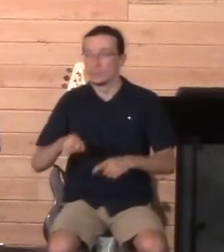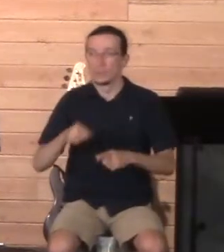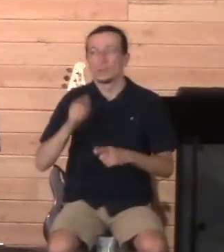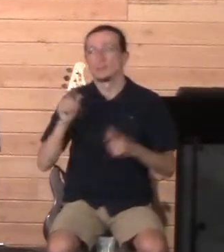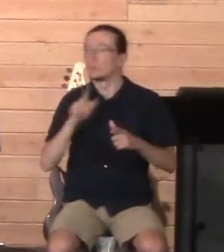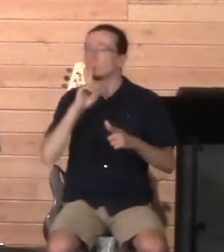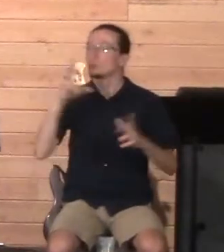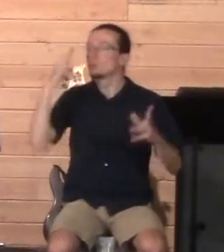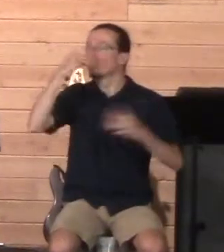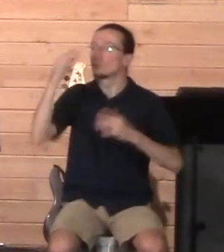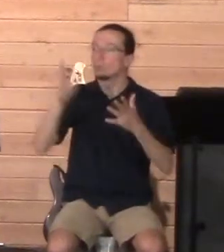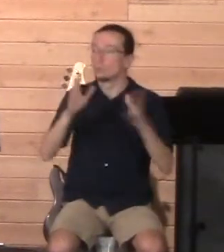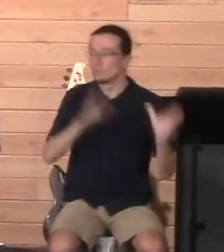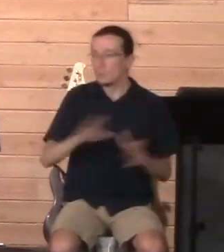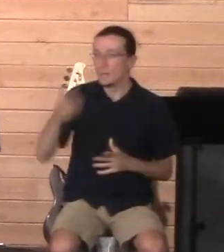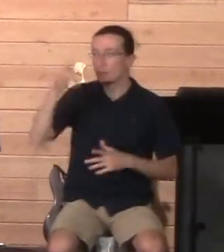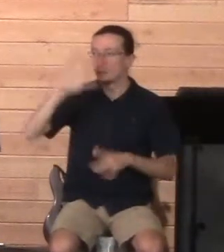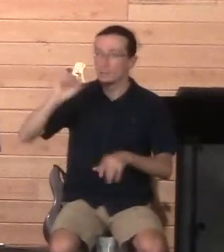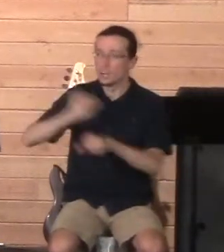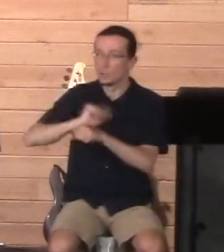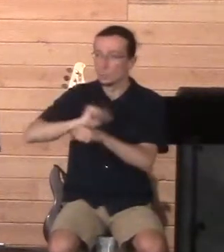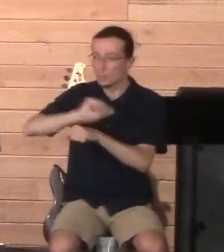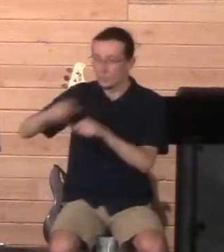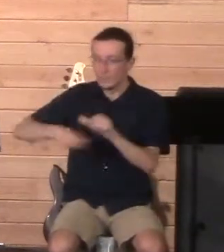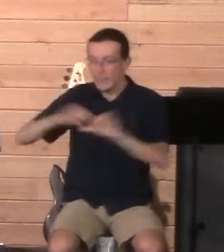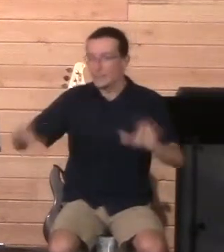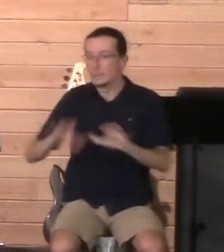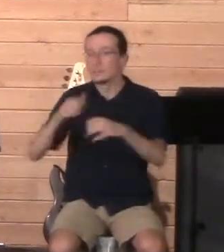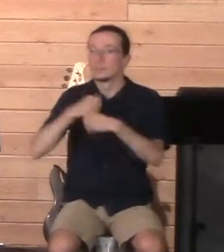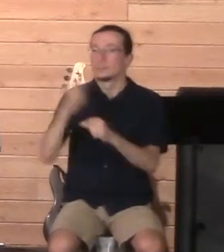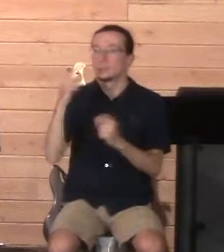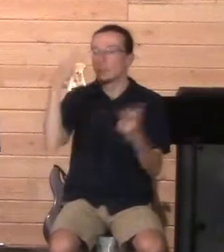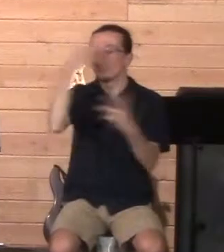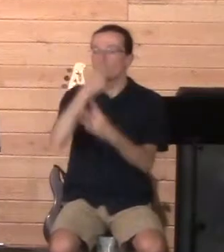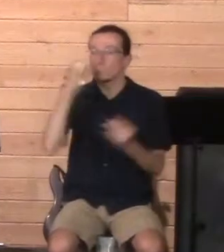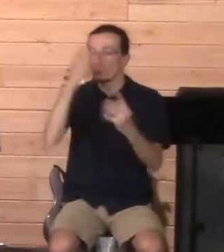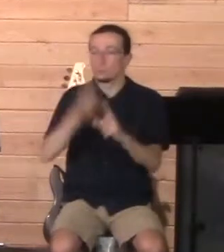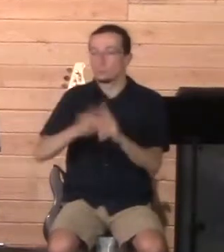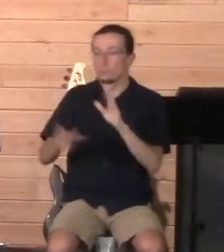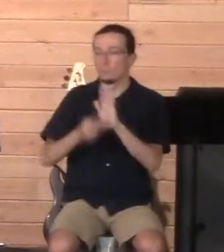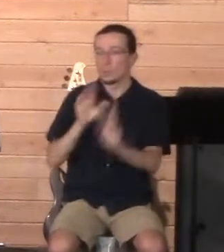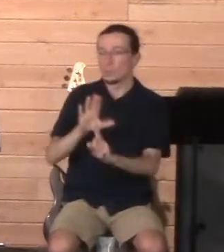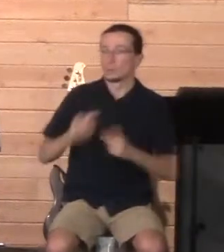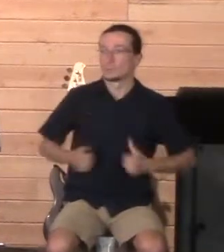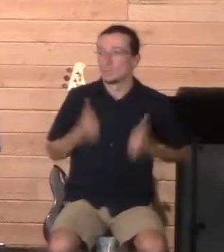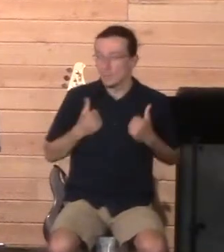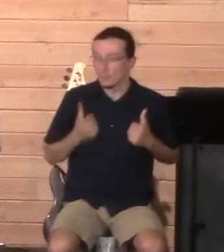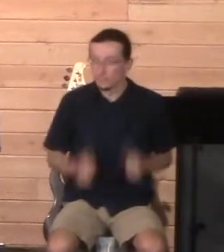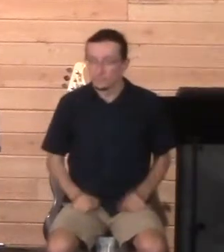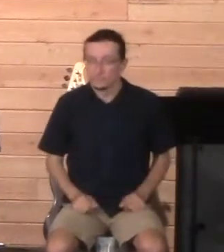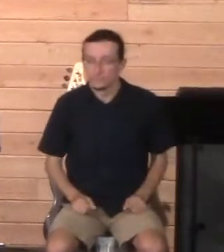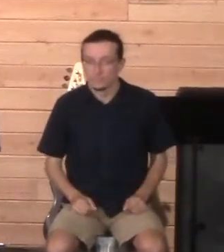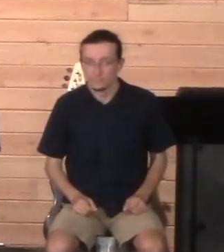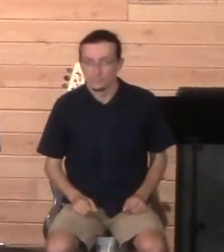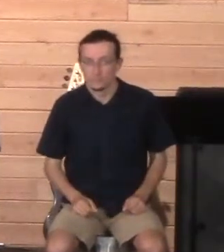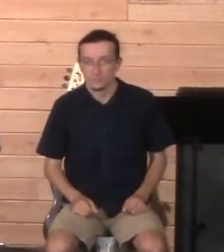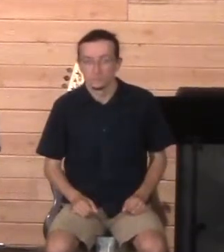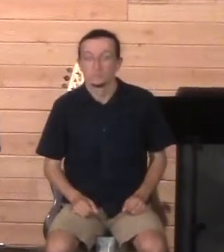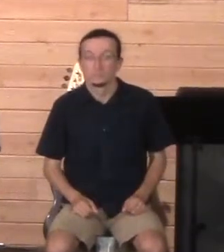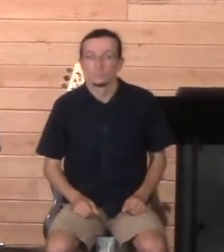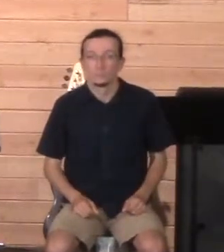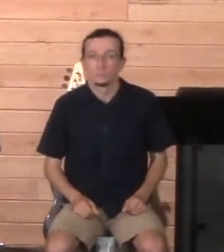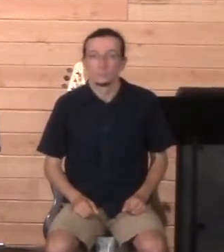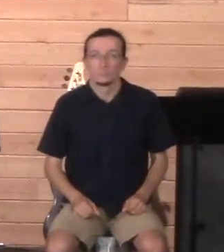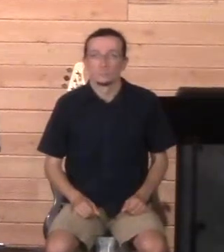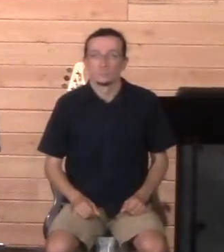where God worked behind the scenes to make something beautiful out of his life. It's that same guy who